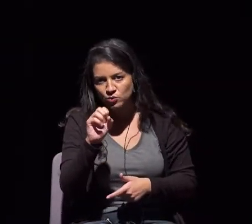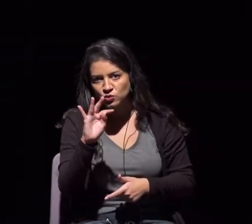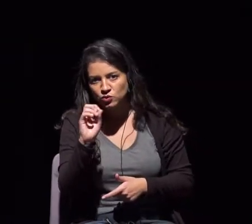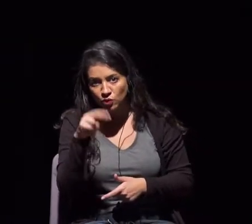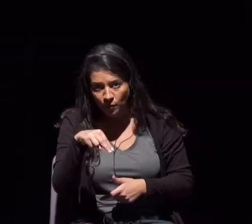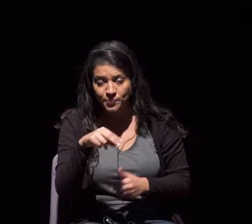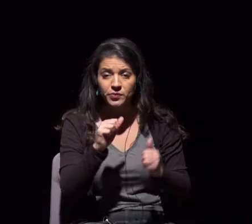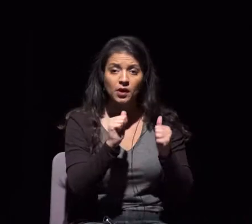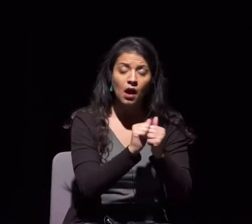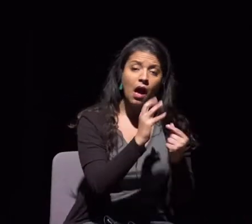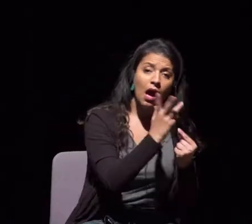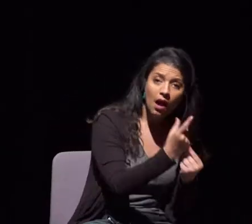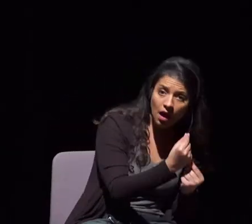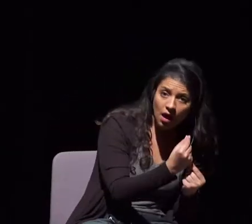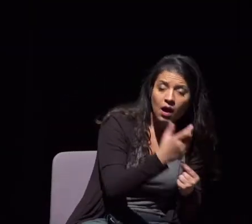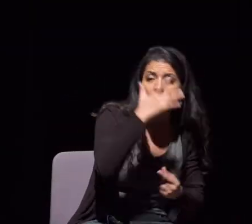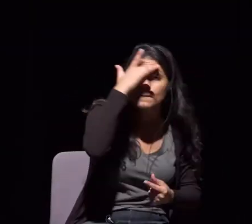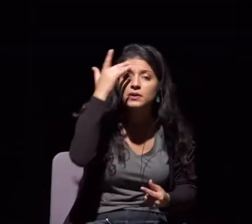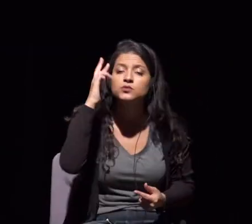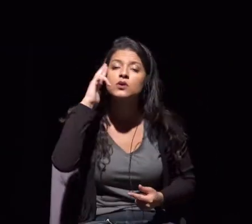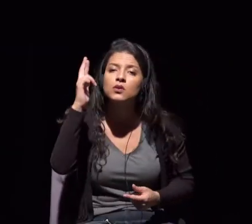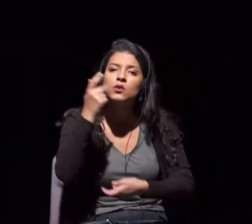storekeepers or,